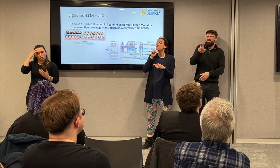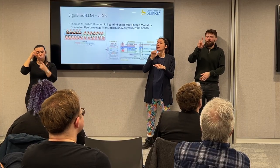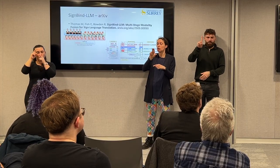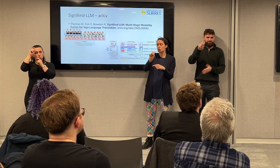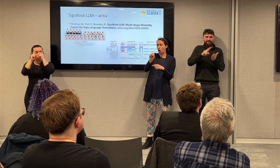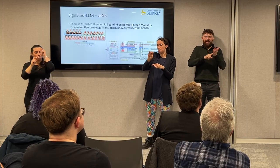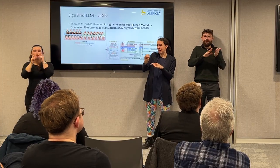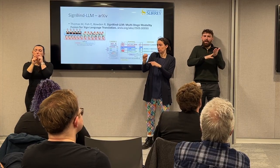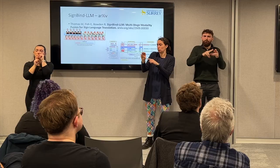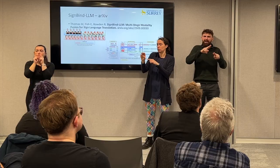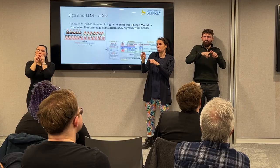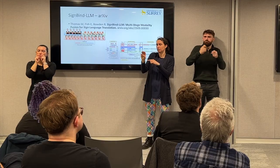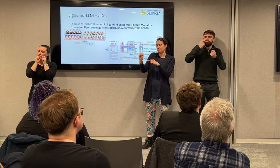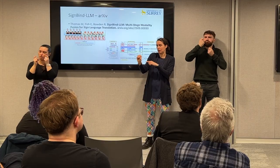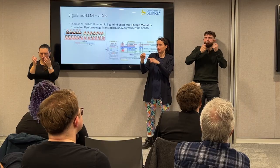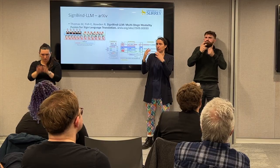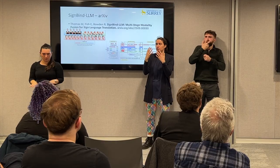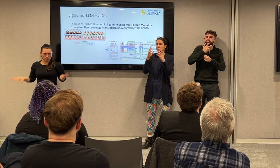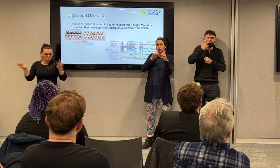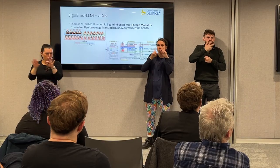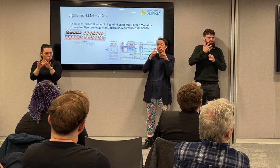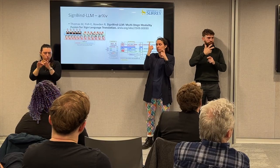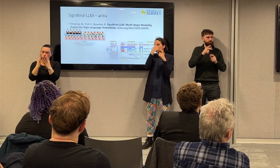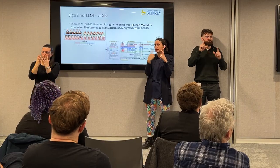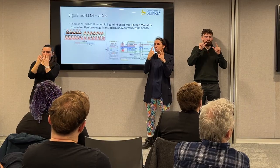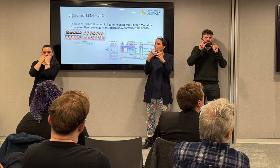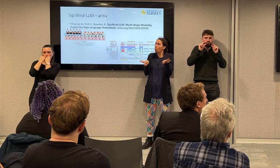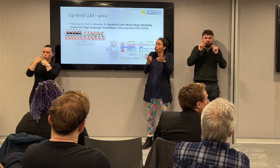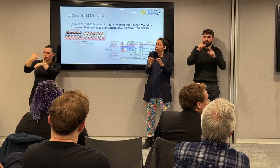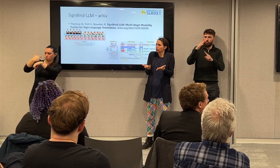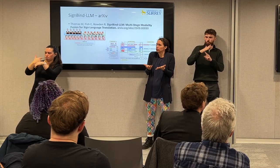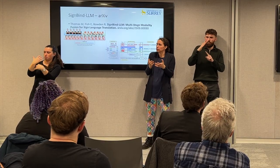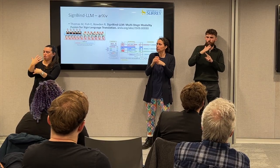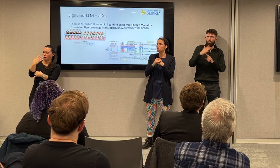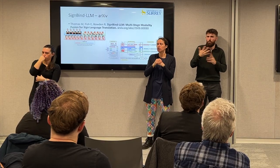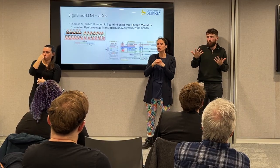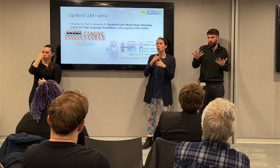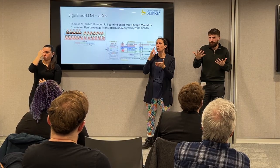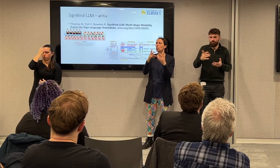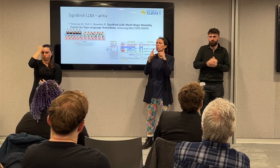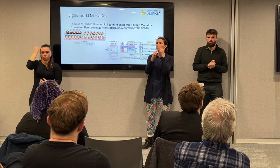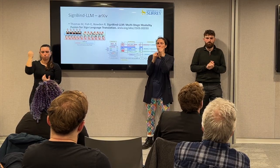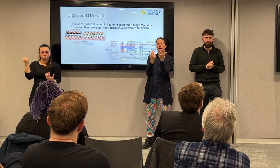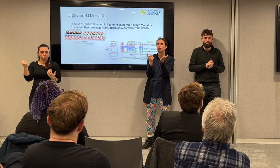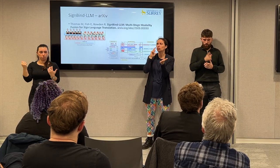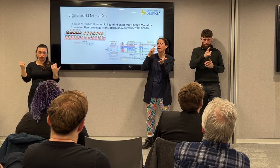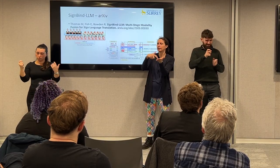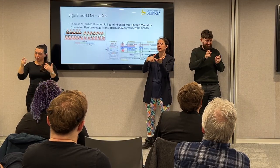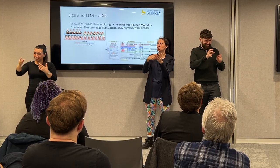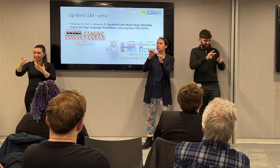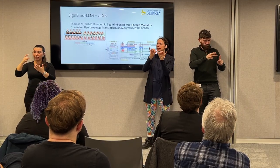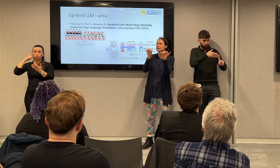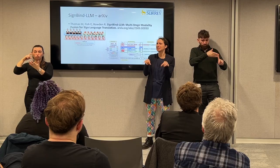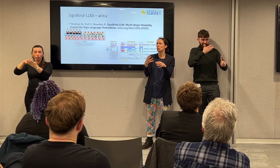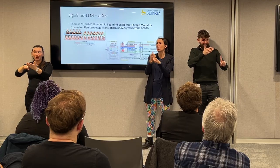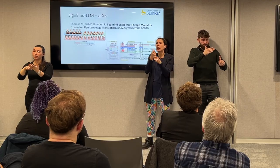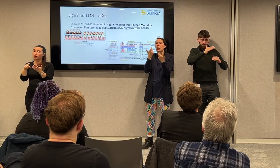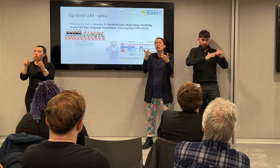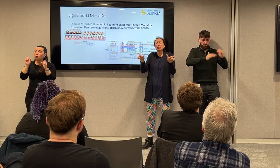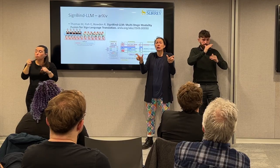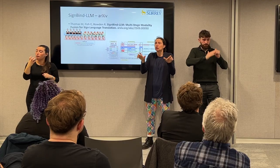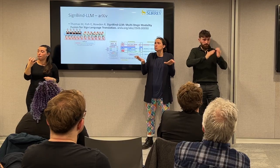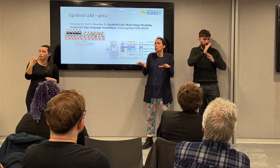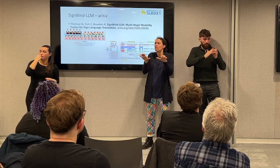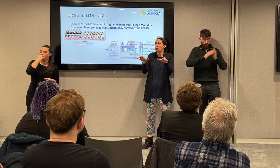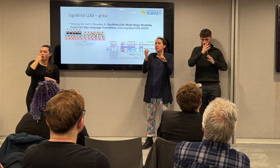and mouthings are a key part. And so when we build recognition systems, we get huge performance increases by